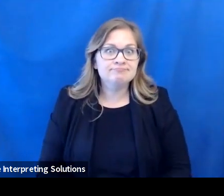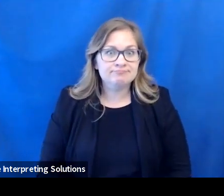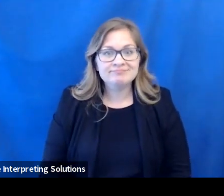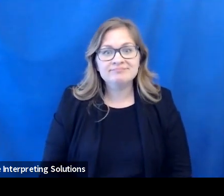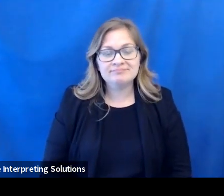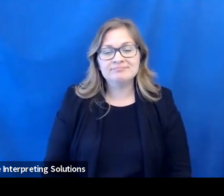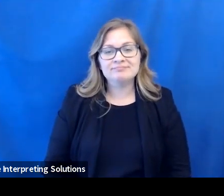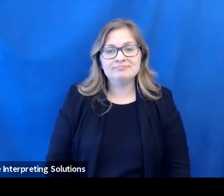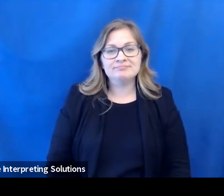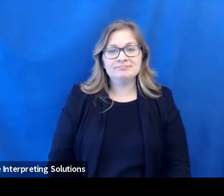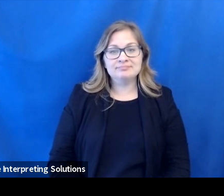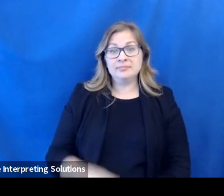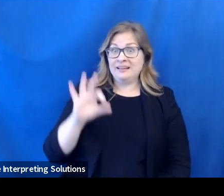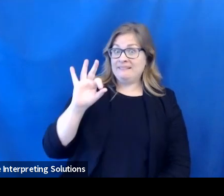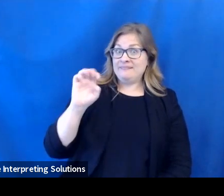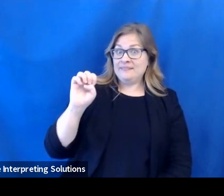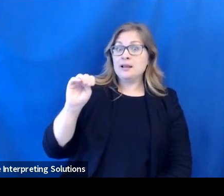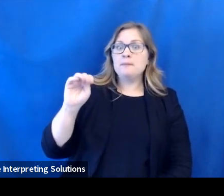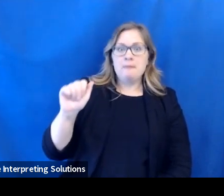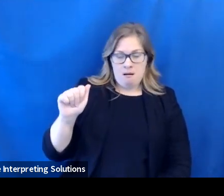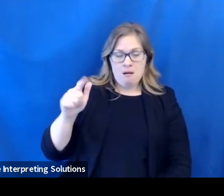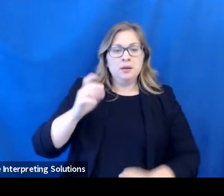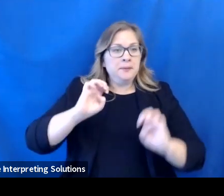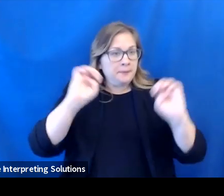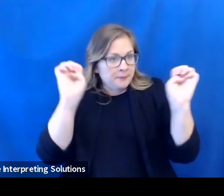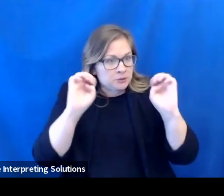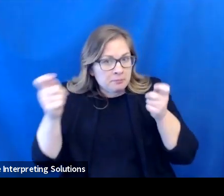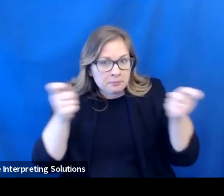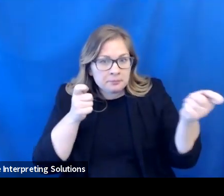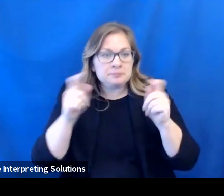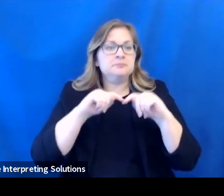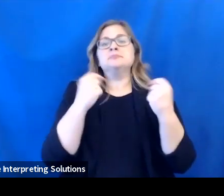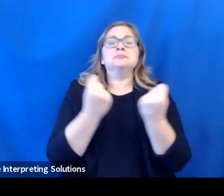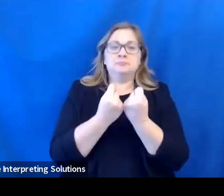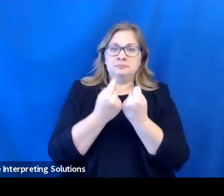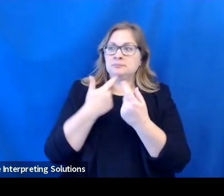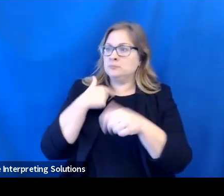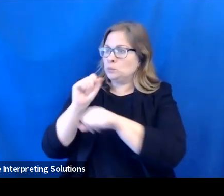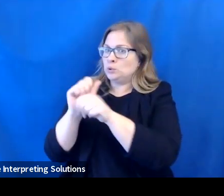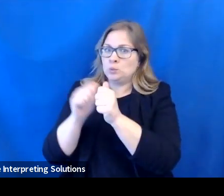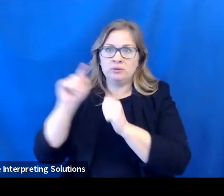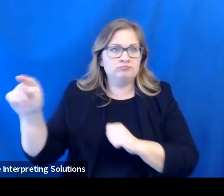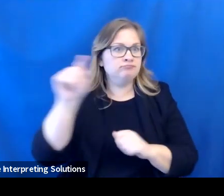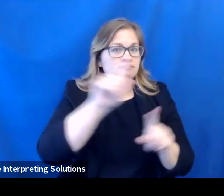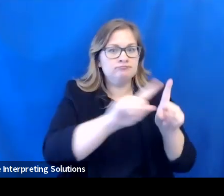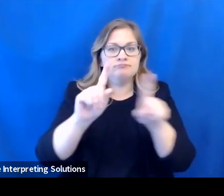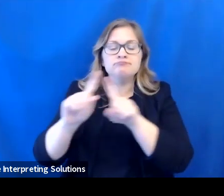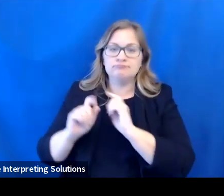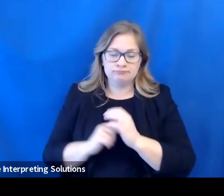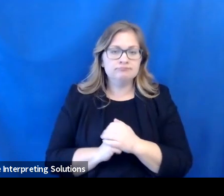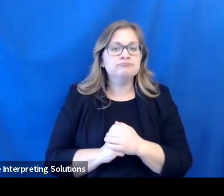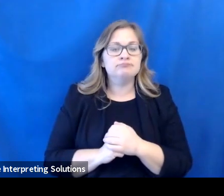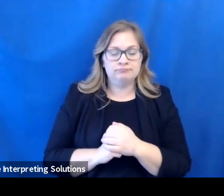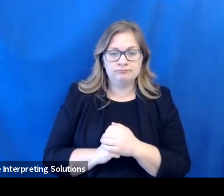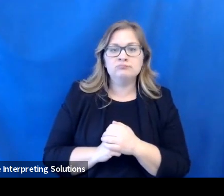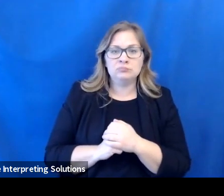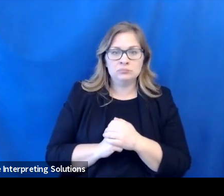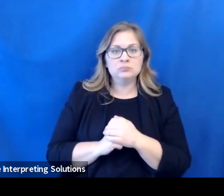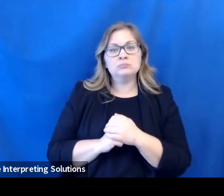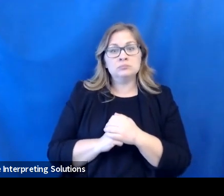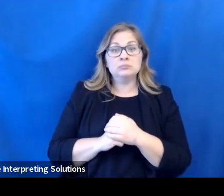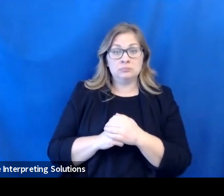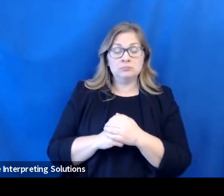emergency management colleagues continues. Today we held another statewide webinar to share information and maintain that all-important